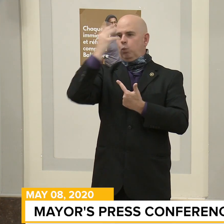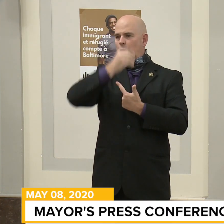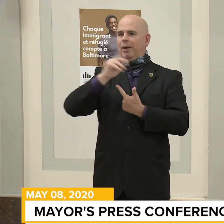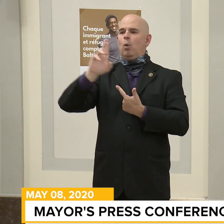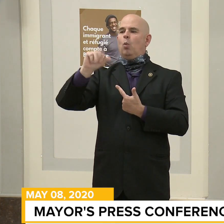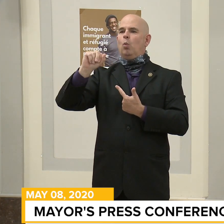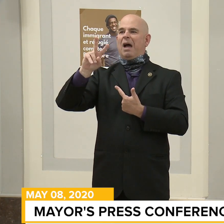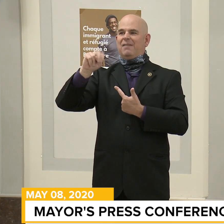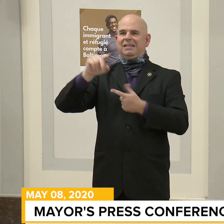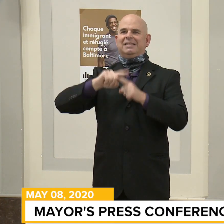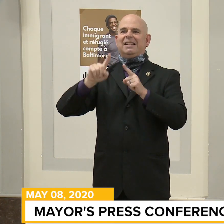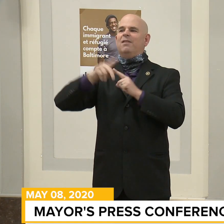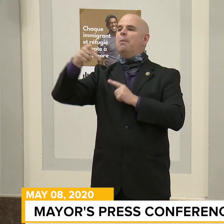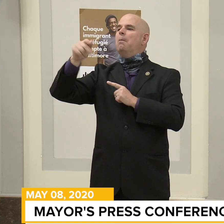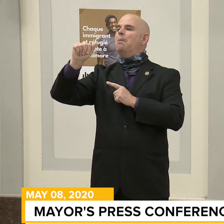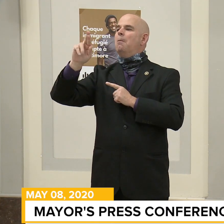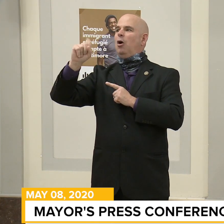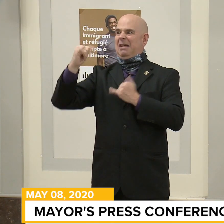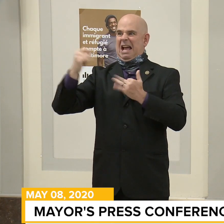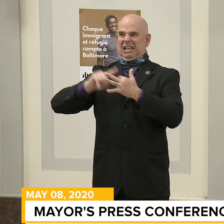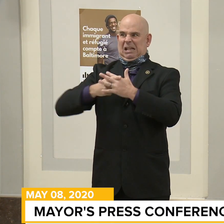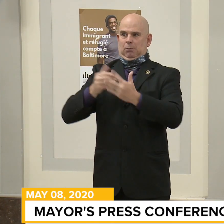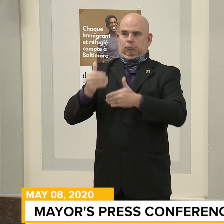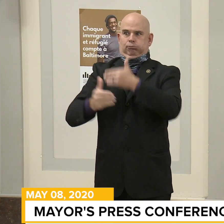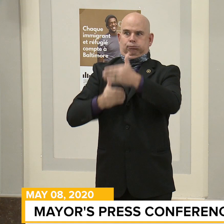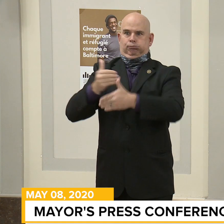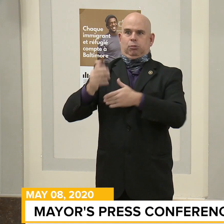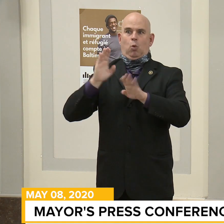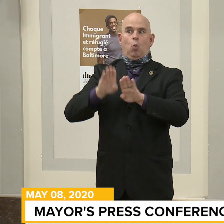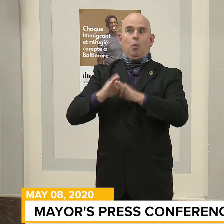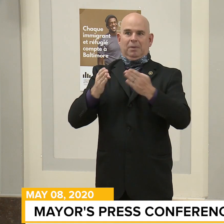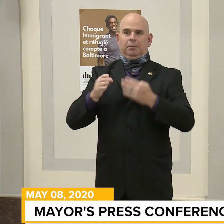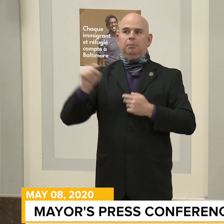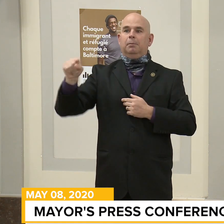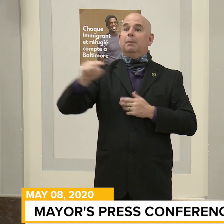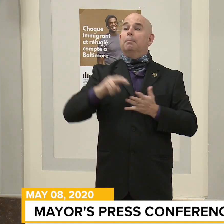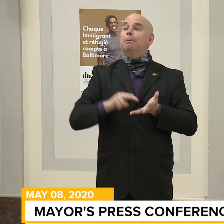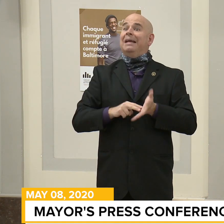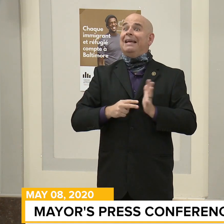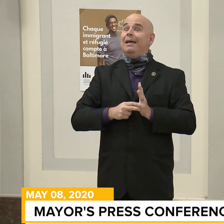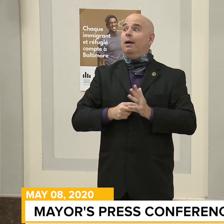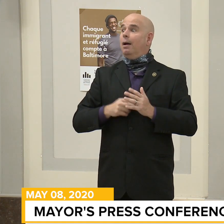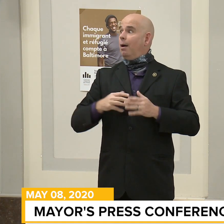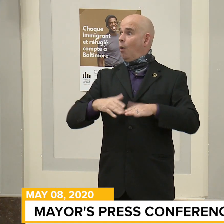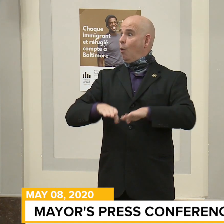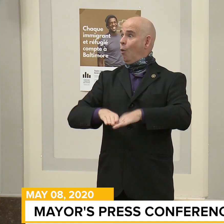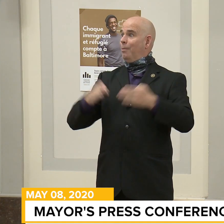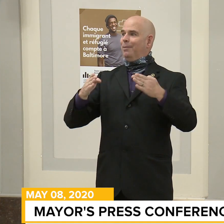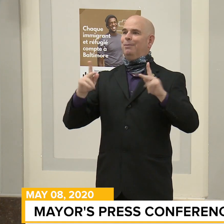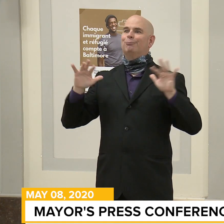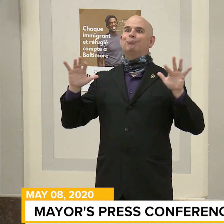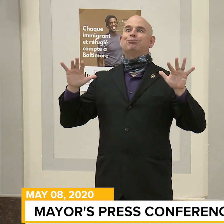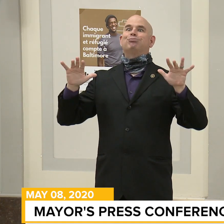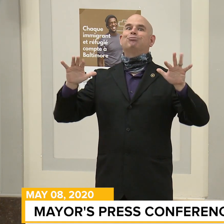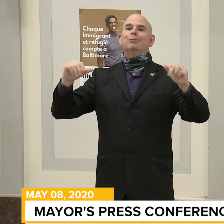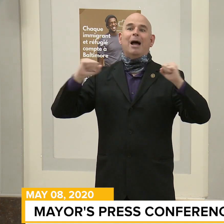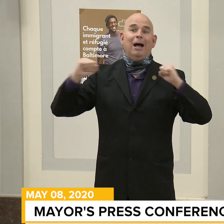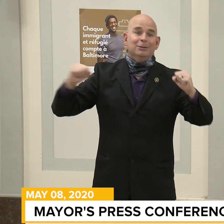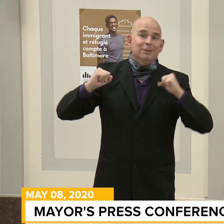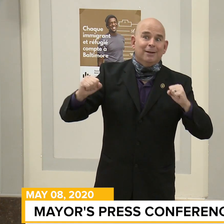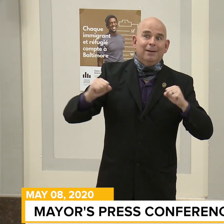social distancing, these activities will allow residents to get outside and get exercise. But we still need residents to